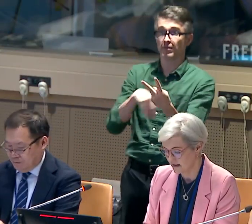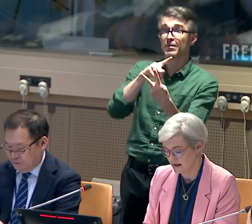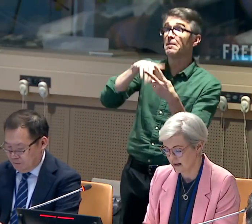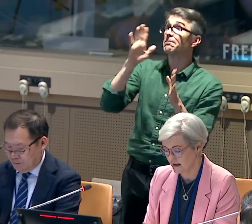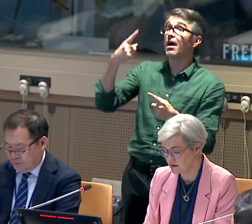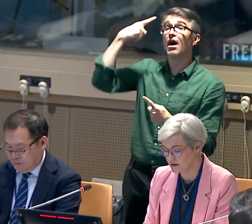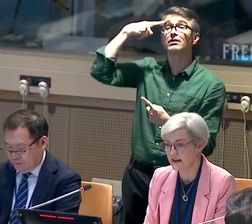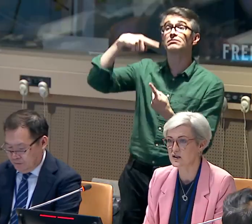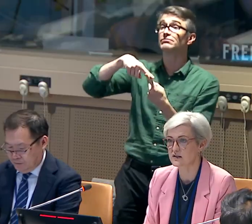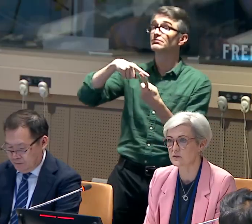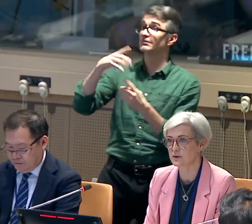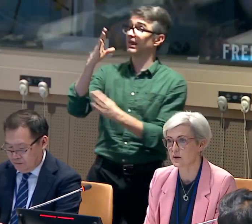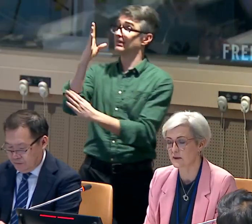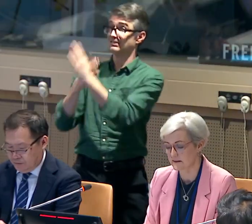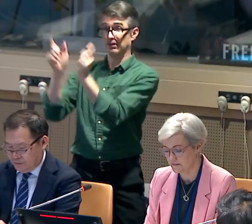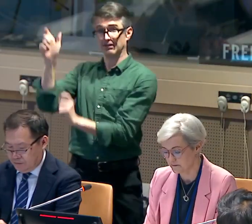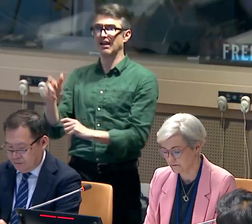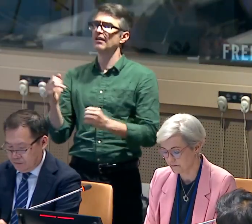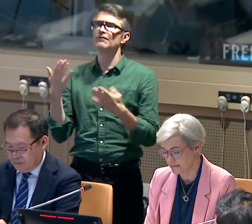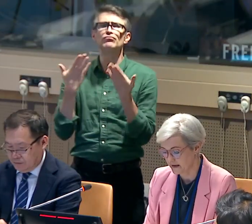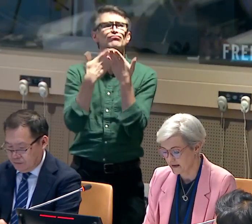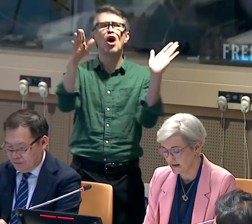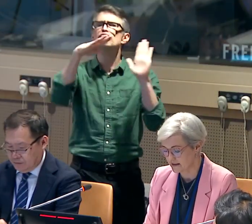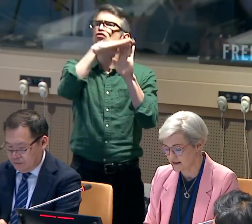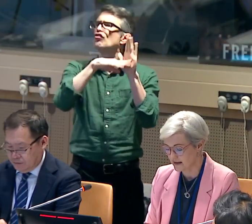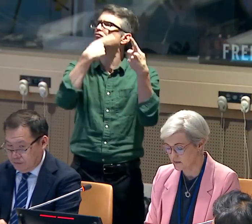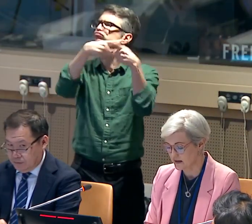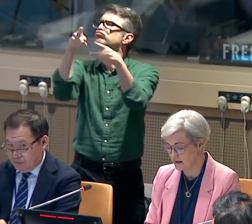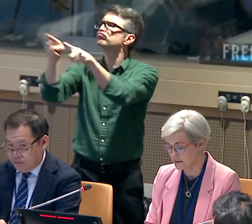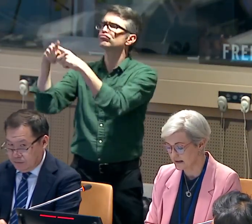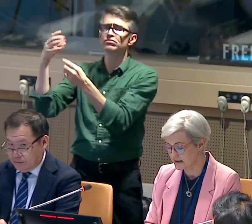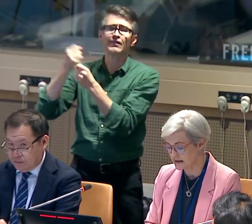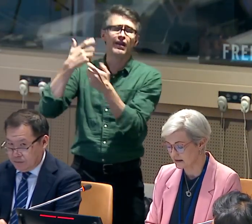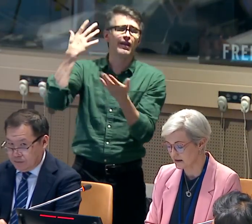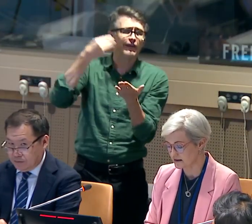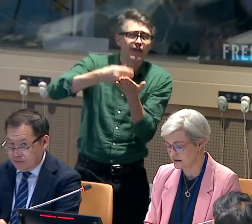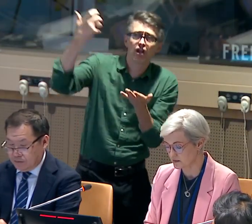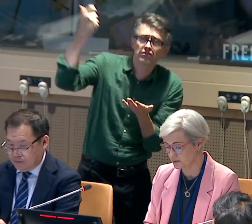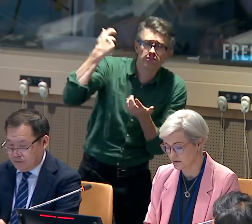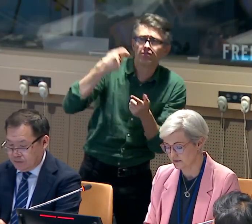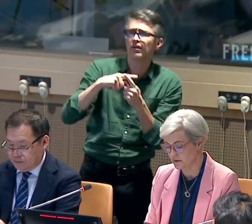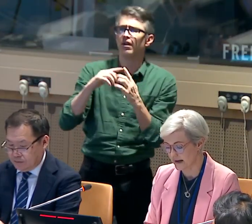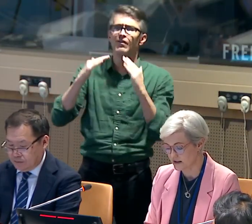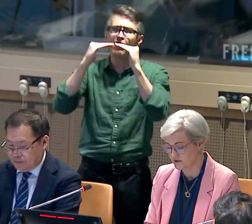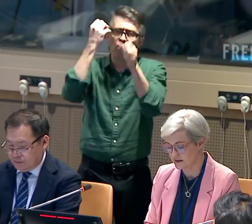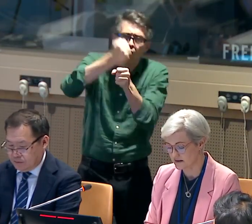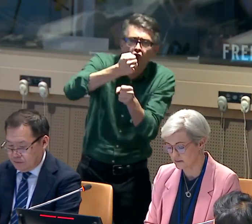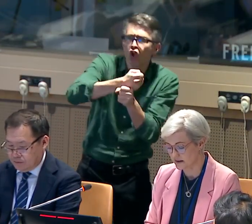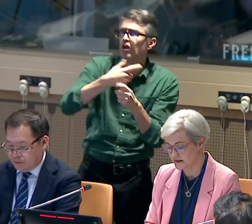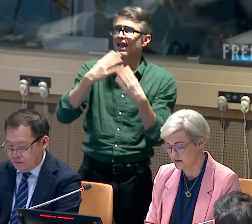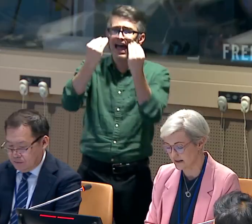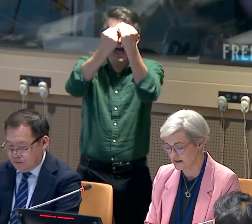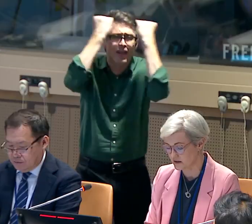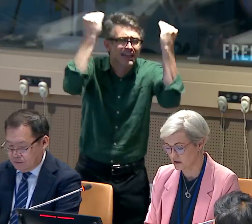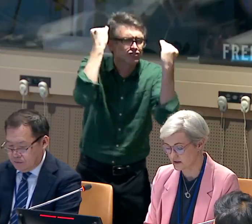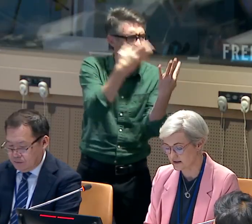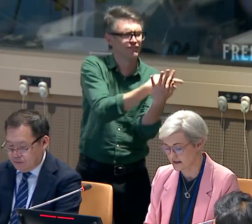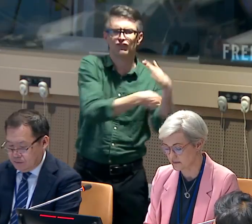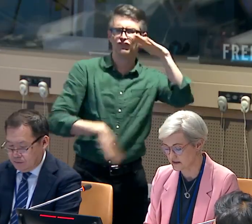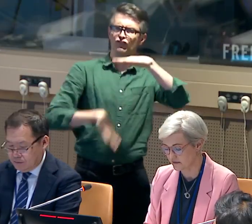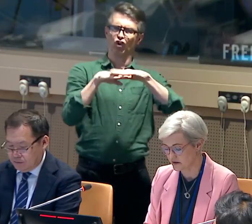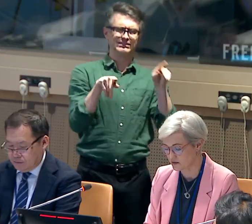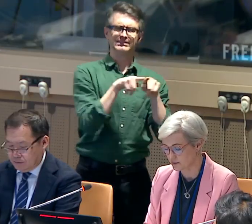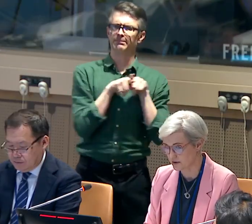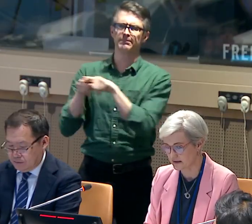health, education, employment. At the same time, many need targeted support for extra disability-related costs